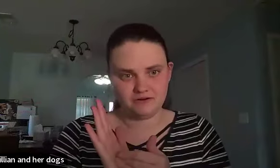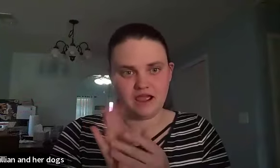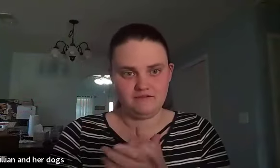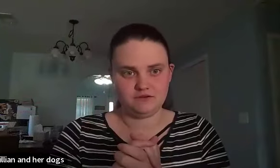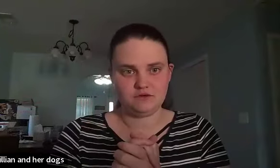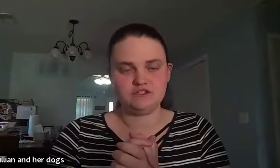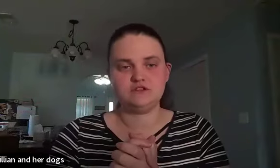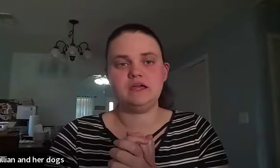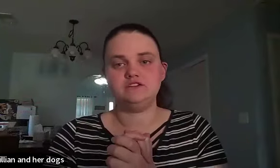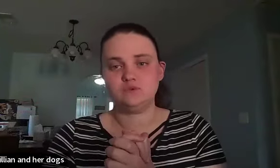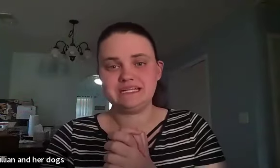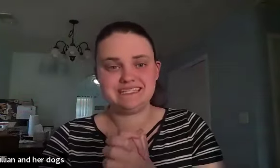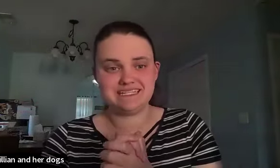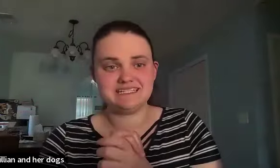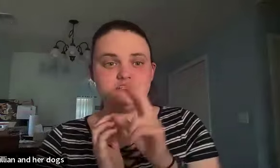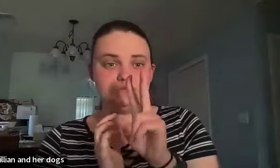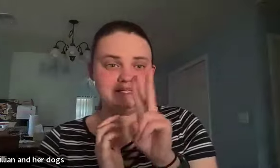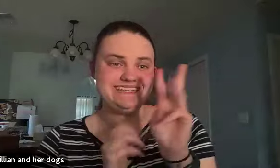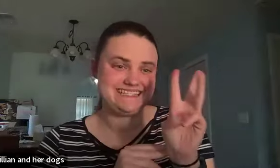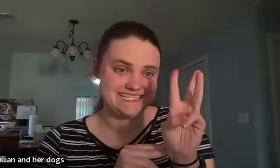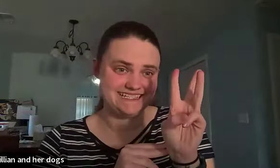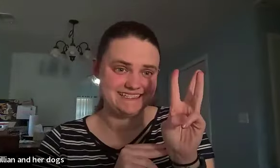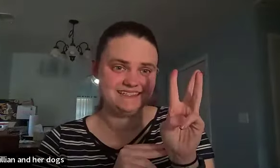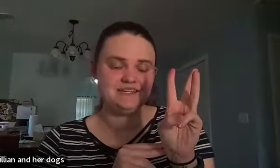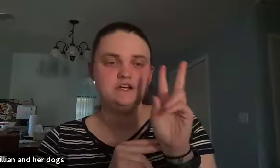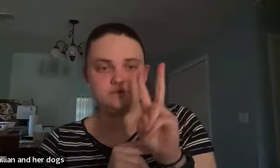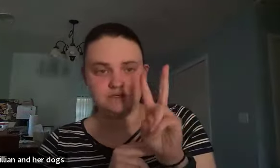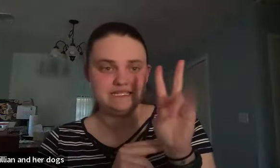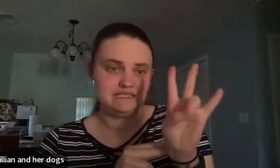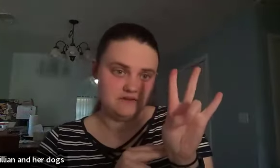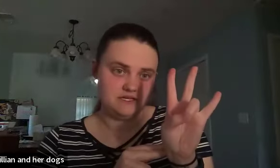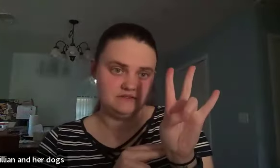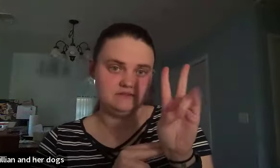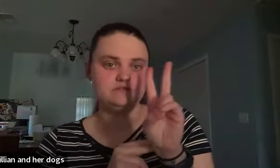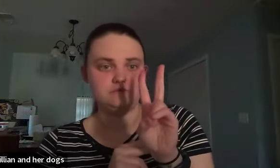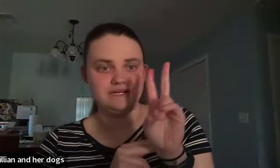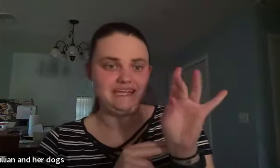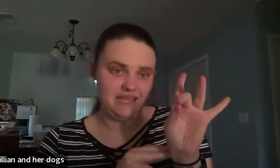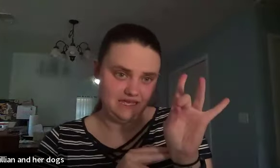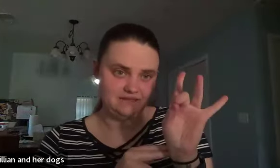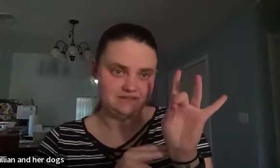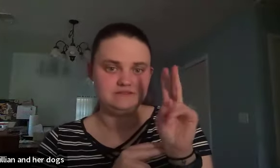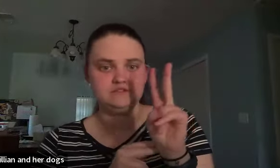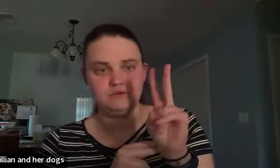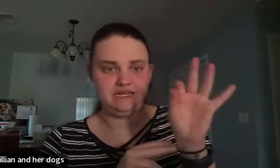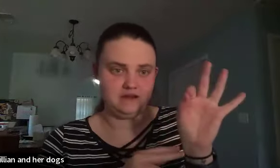pattern afterwards. So like 26 is 26, 27, 28,